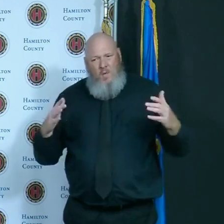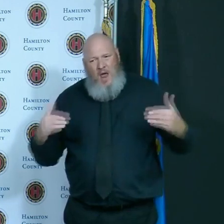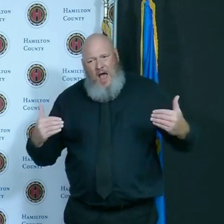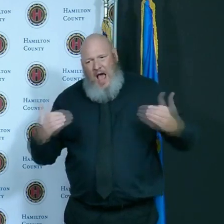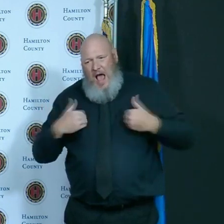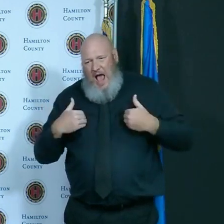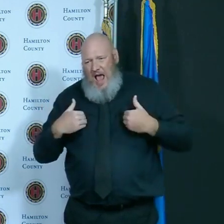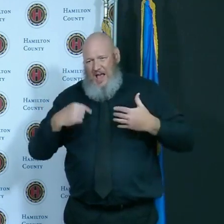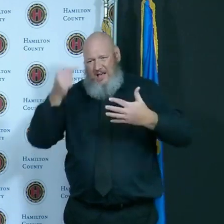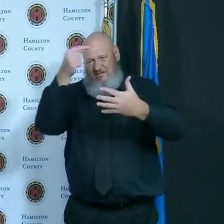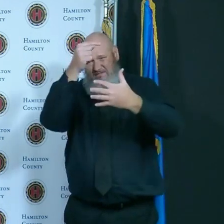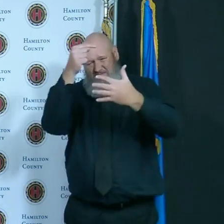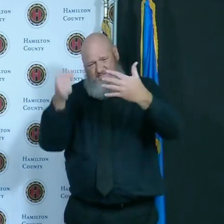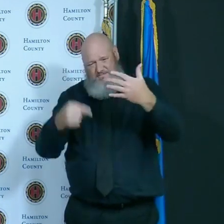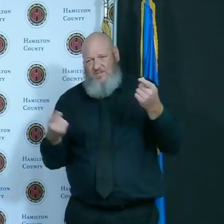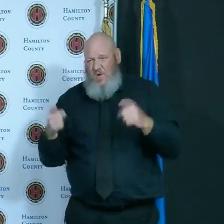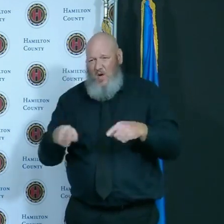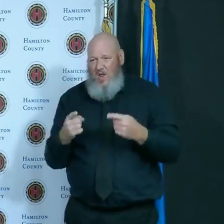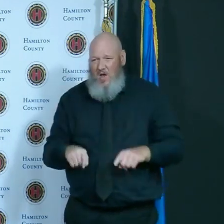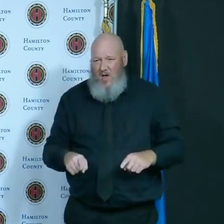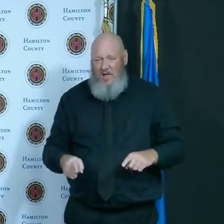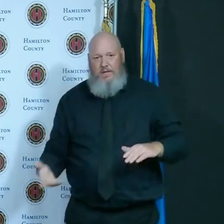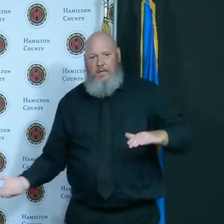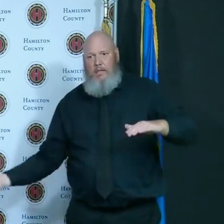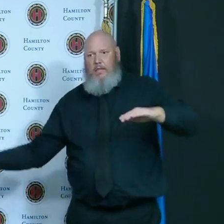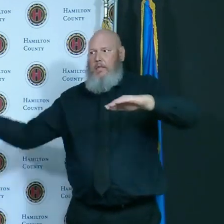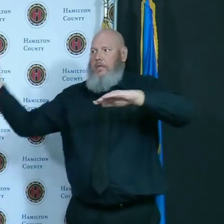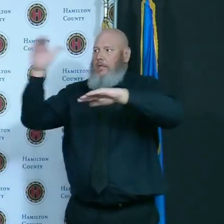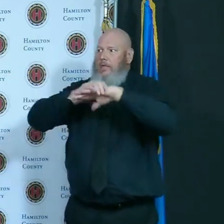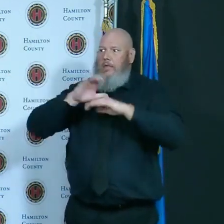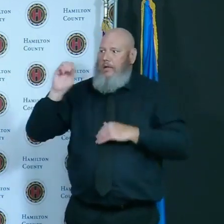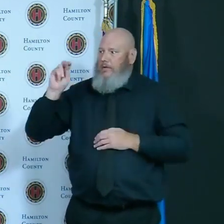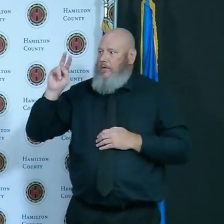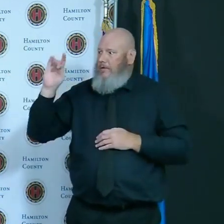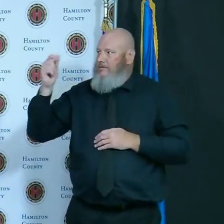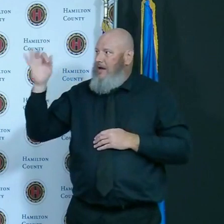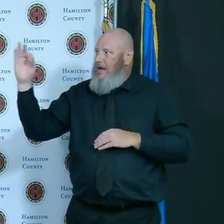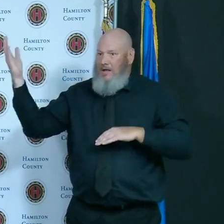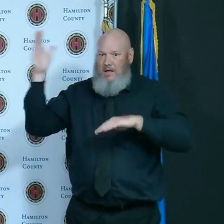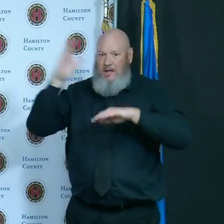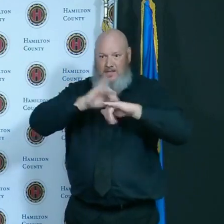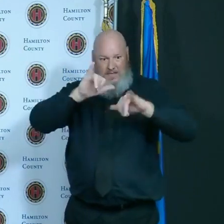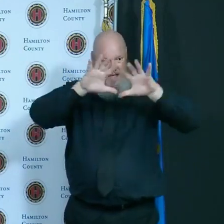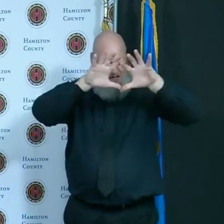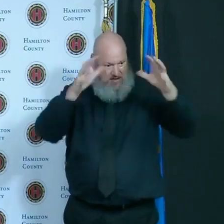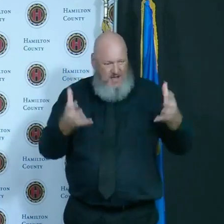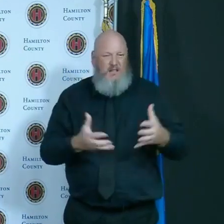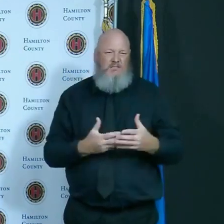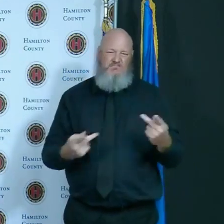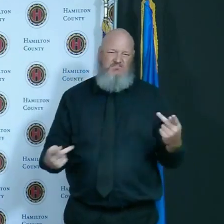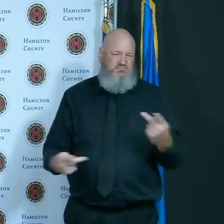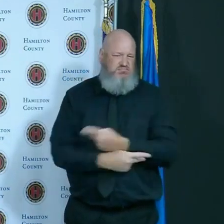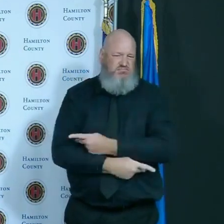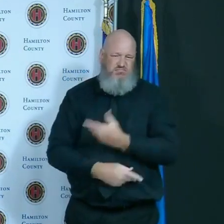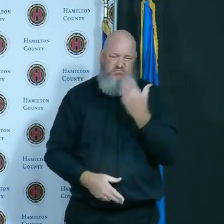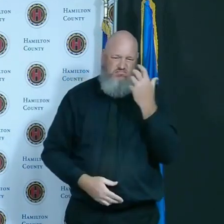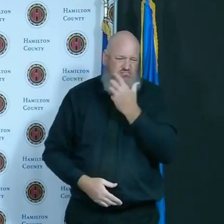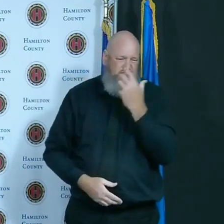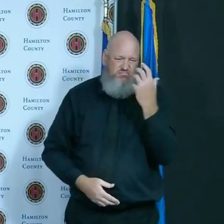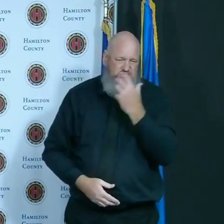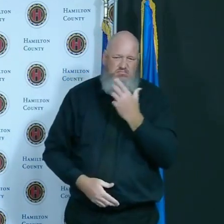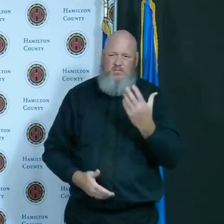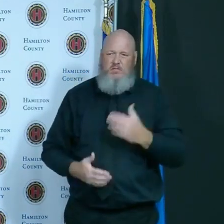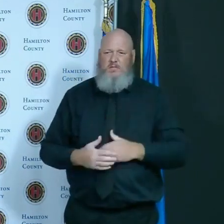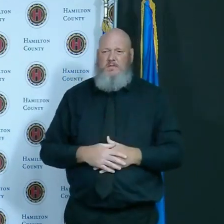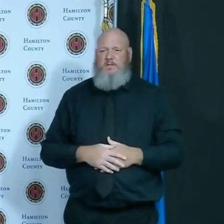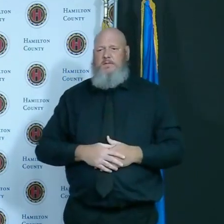question? It does from your perspective. I'm wondering for the commissioners, were they aware of the current disparities that I mentioned in the county, and how